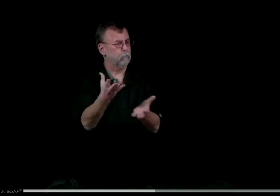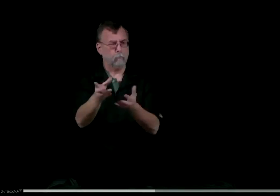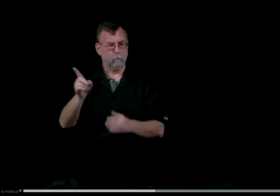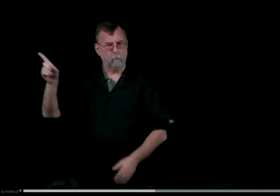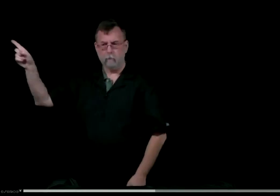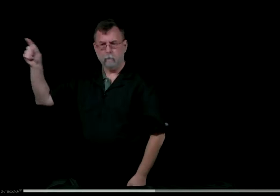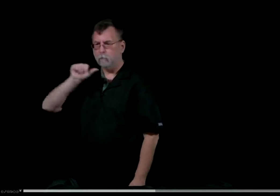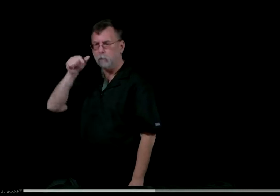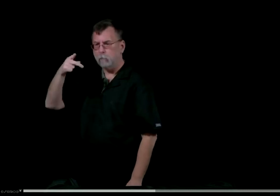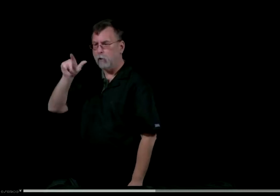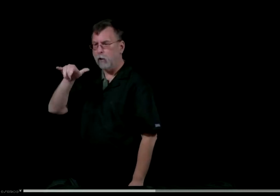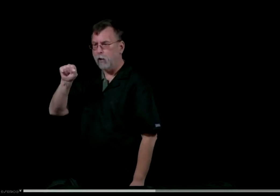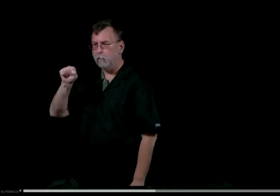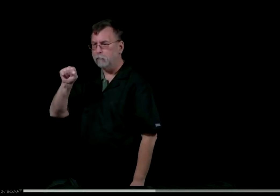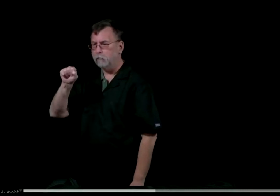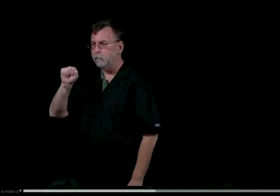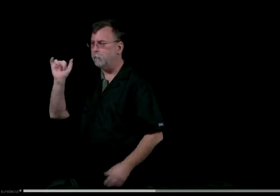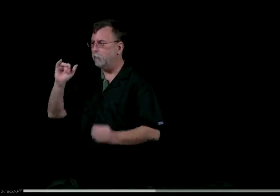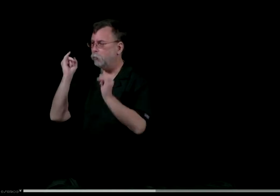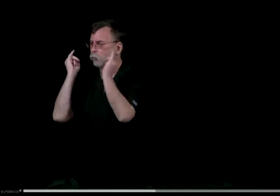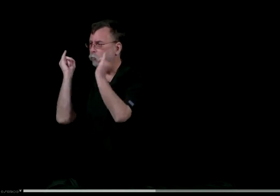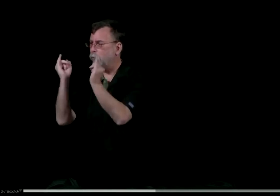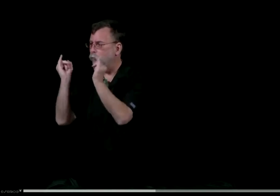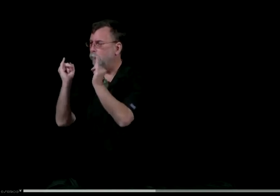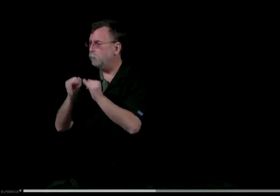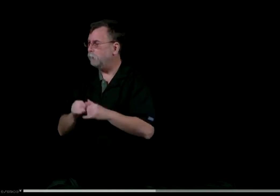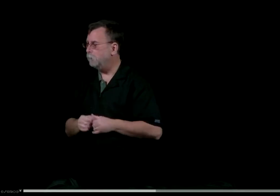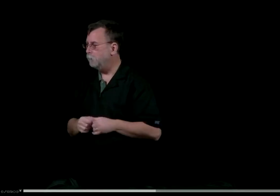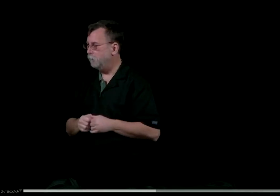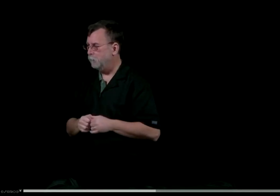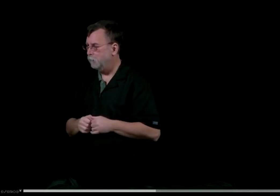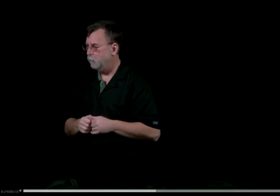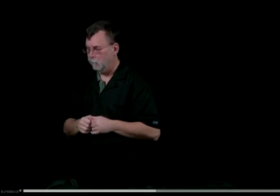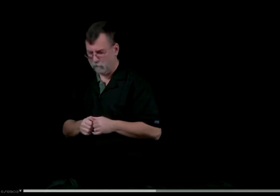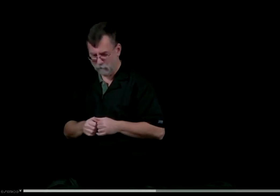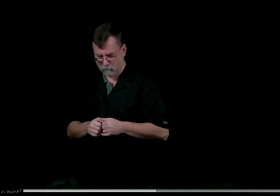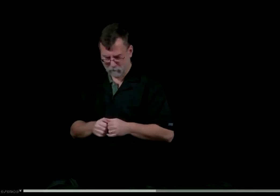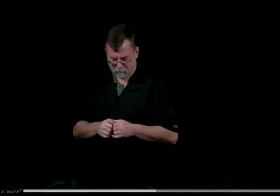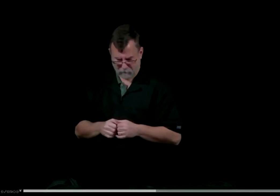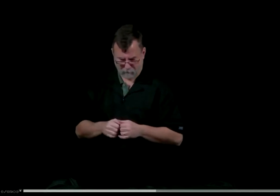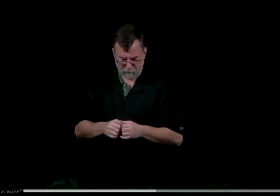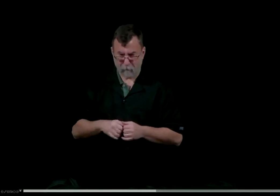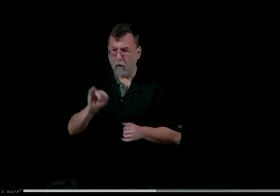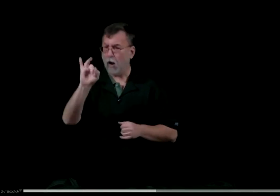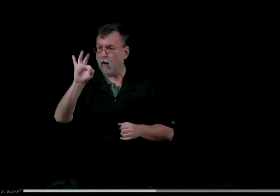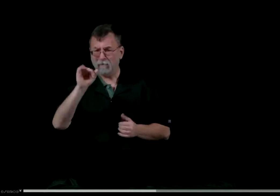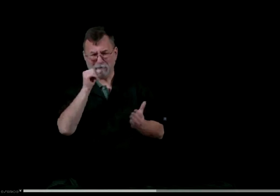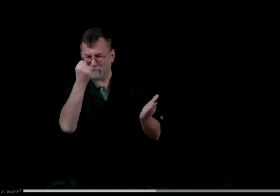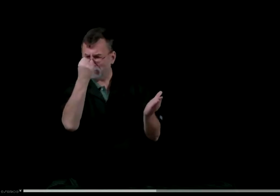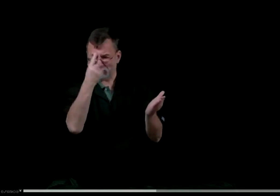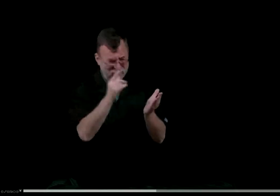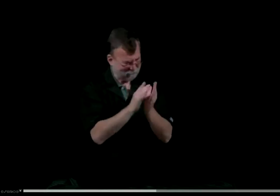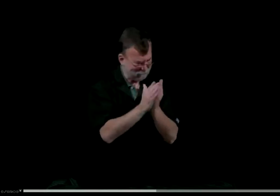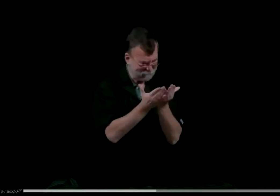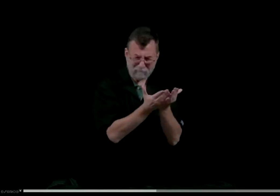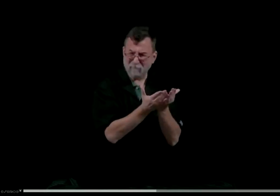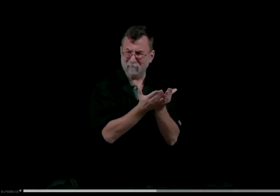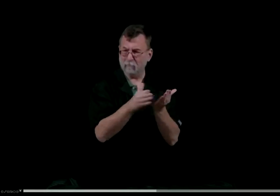Like a playbook. As a coach, I would give out the playbook. Same is true for the Bible. It tells us what to do